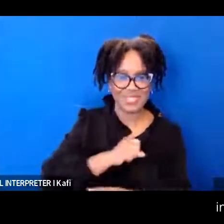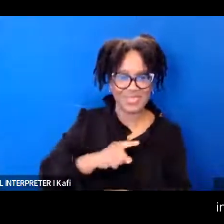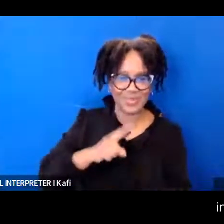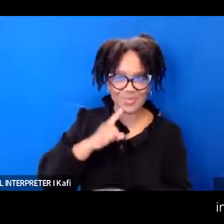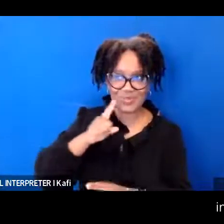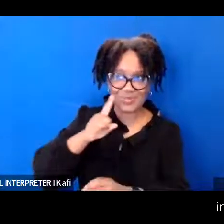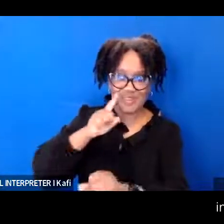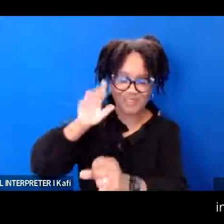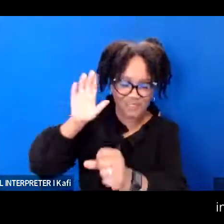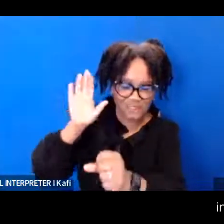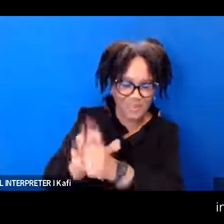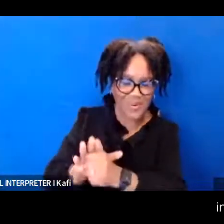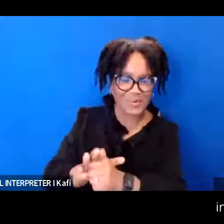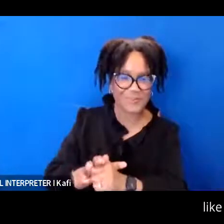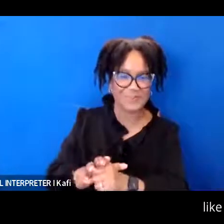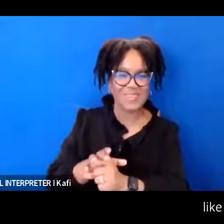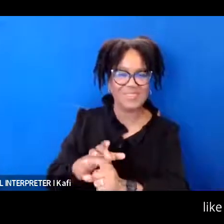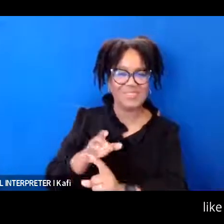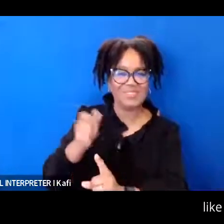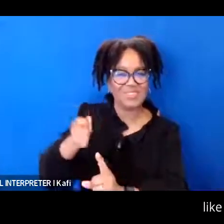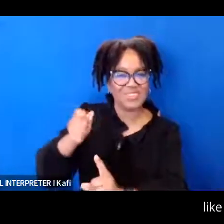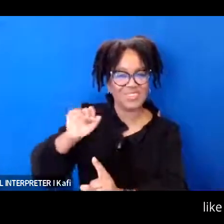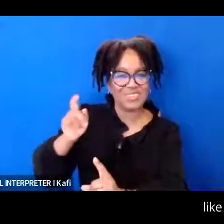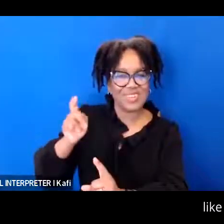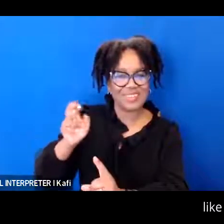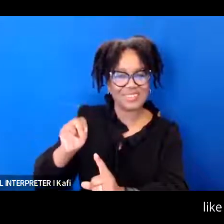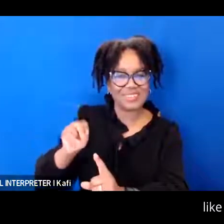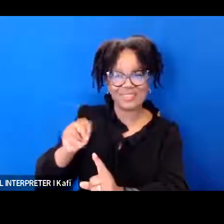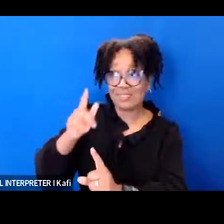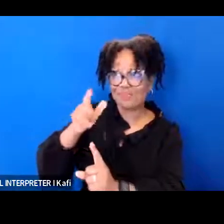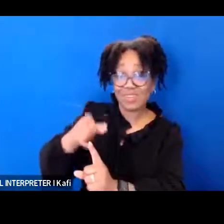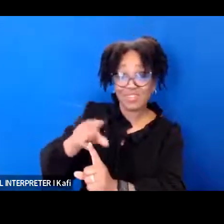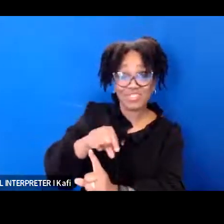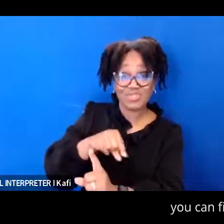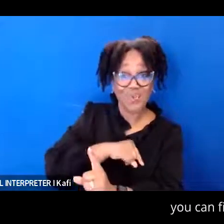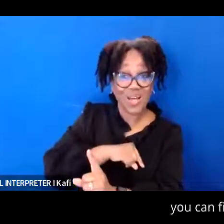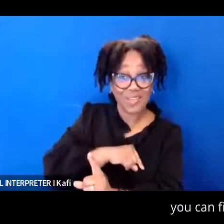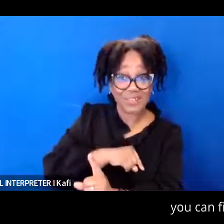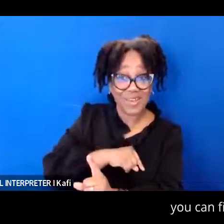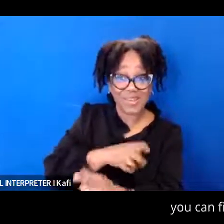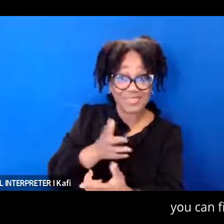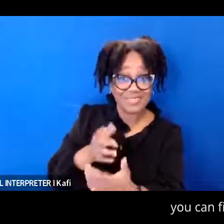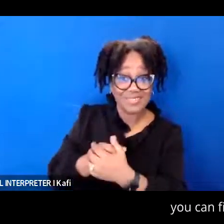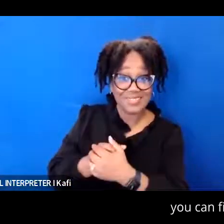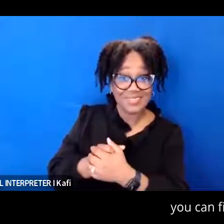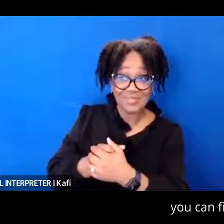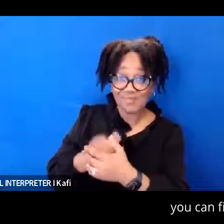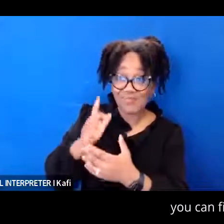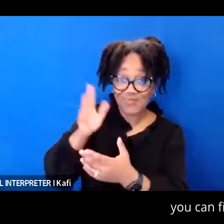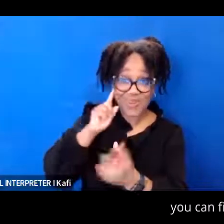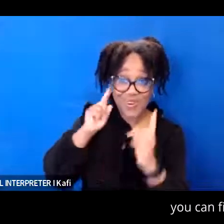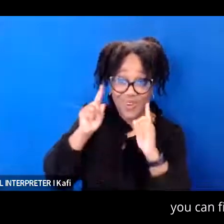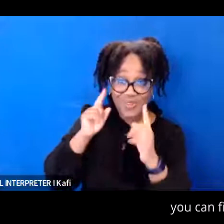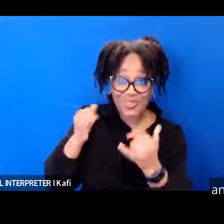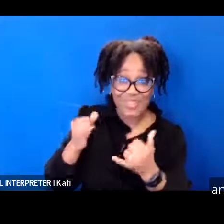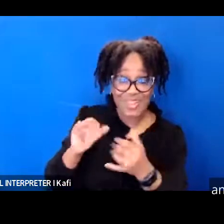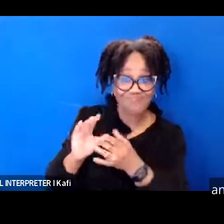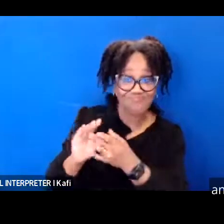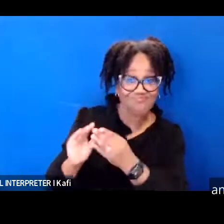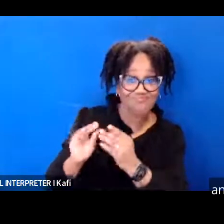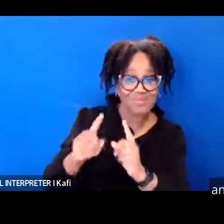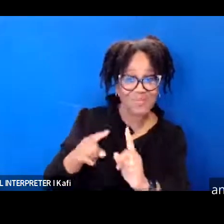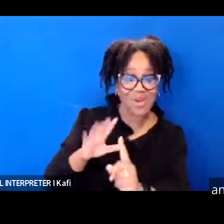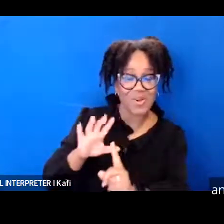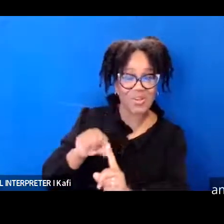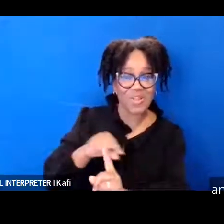incredibly qualified she is like our community did today you can find that link on our social media and we will